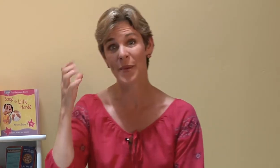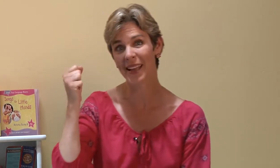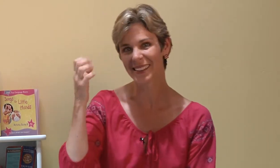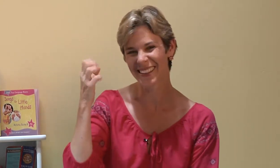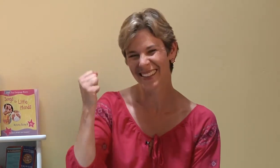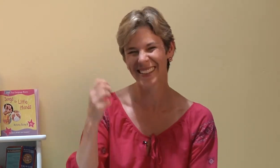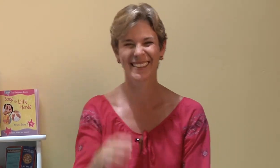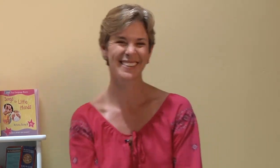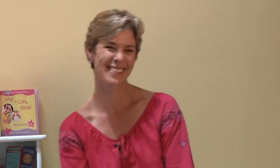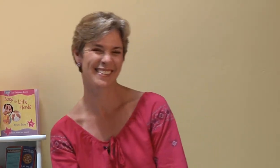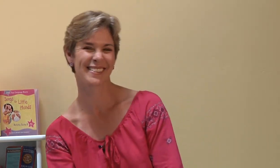Milk.